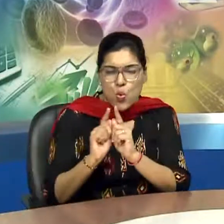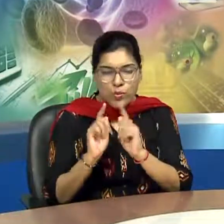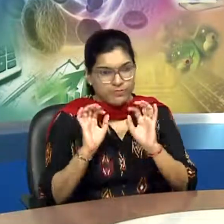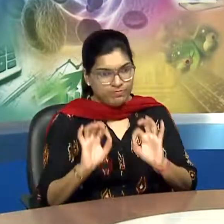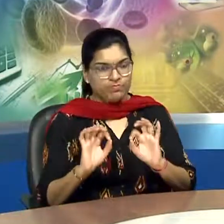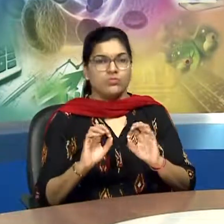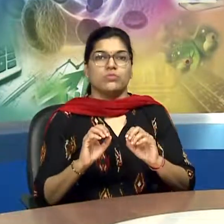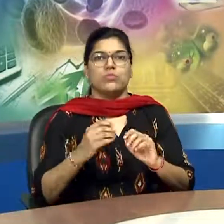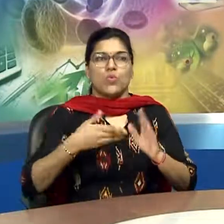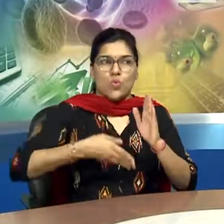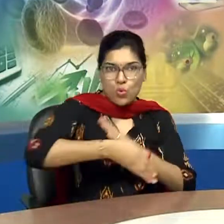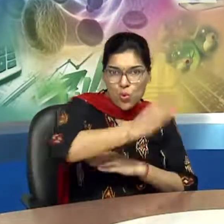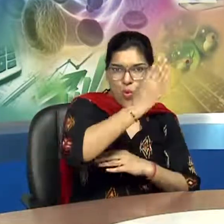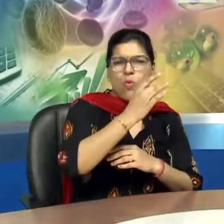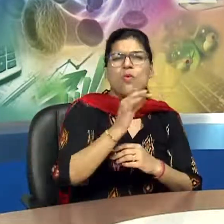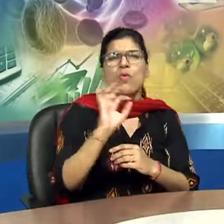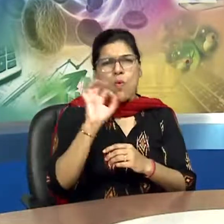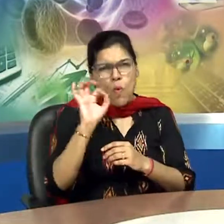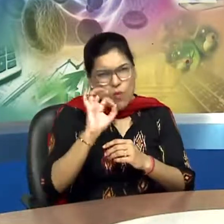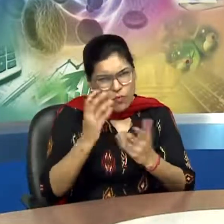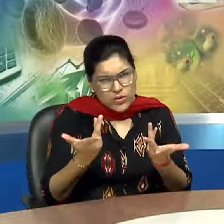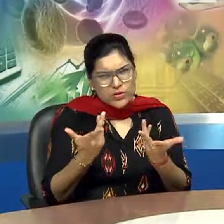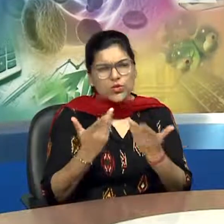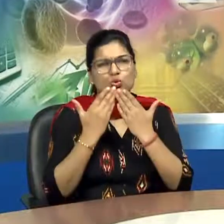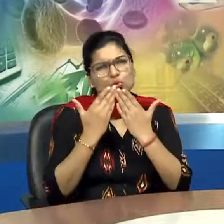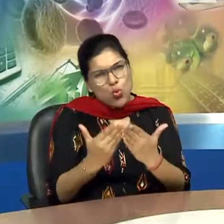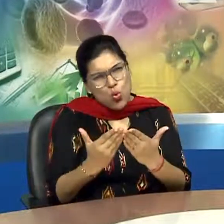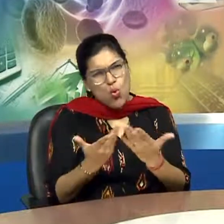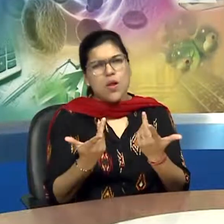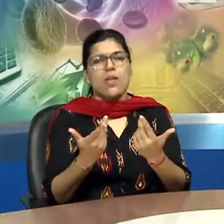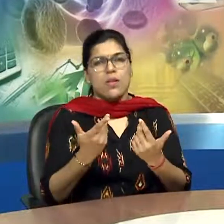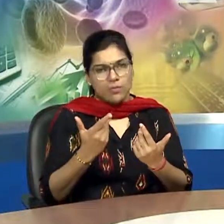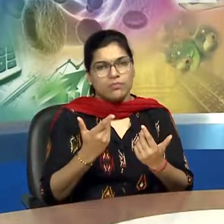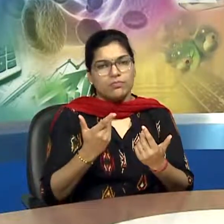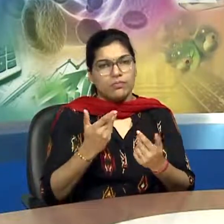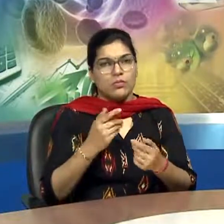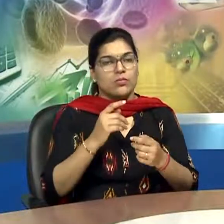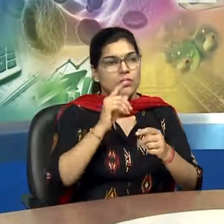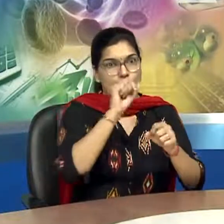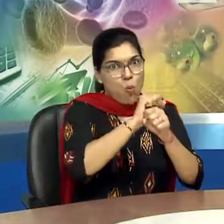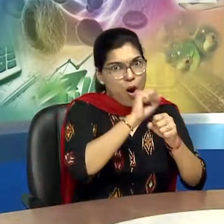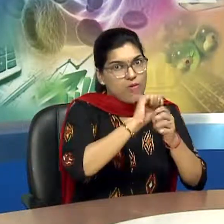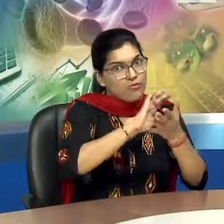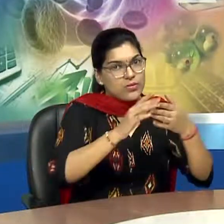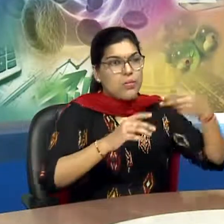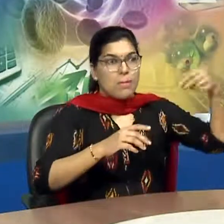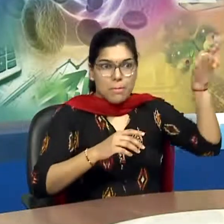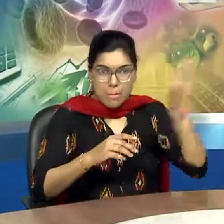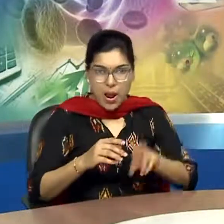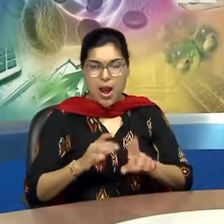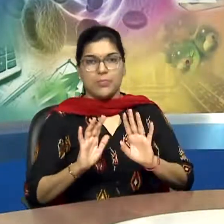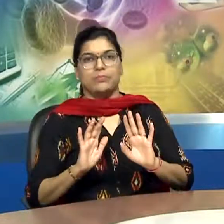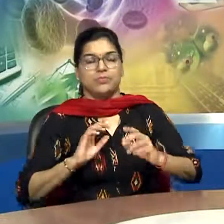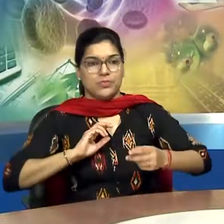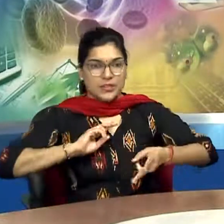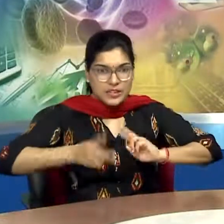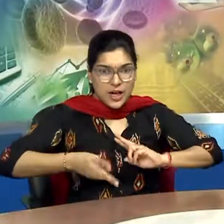amount of drink and medicines, work and rest, everything needs to be at